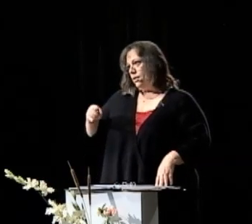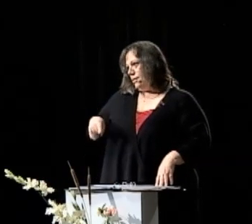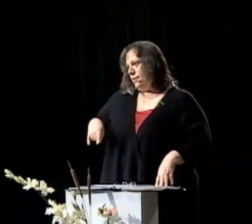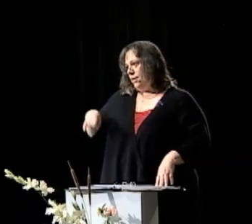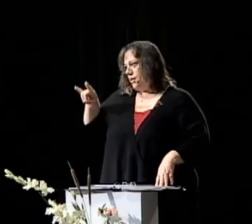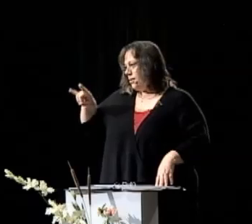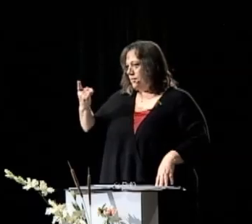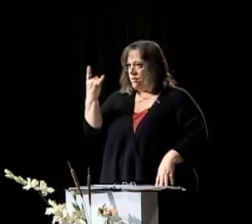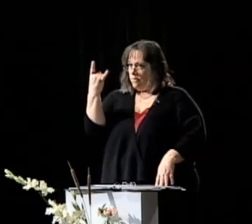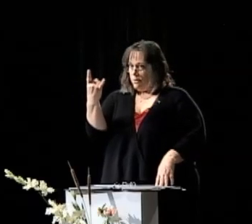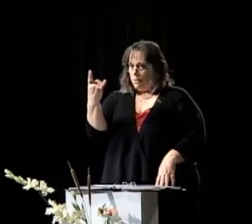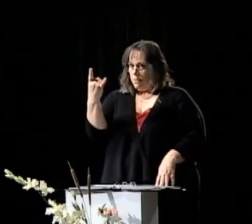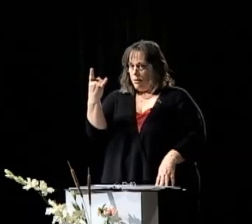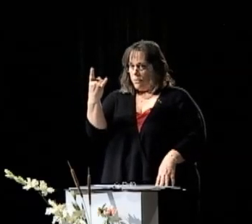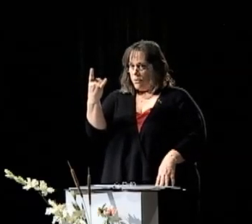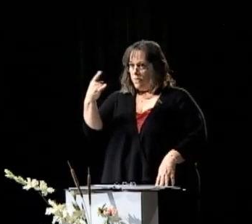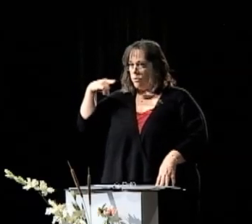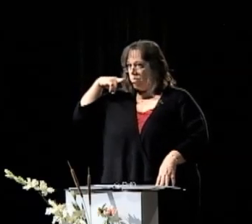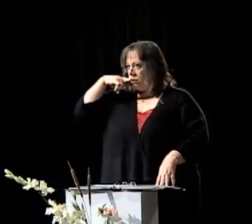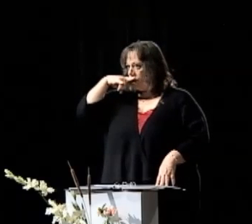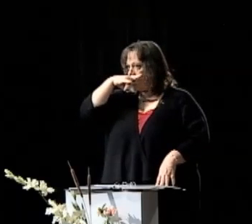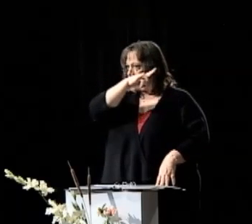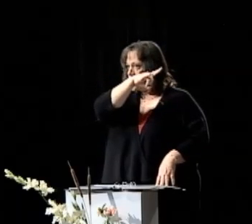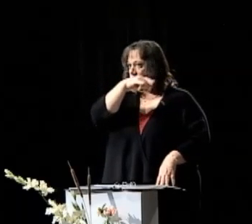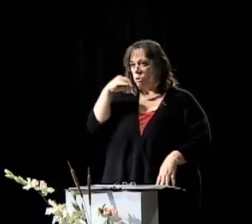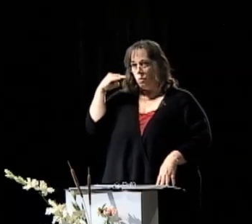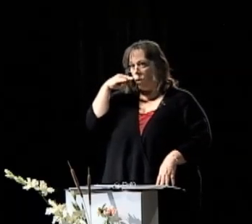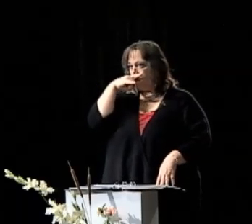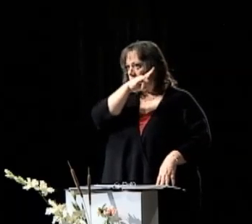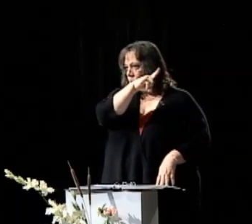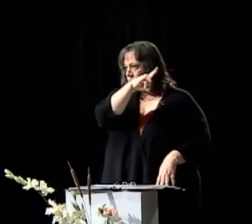And a kid is this, but across your nose as you're wiping their nose.